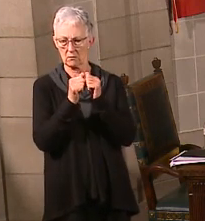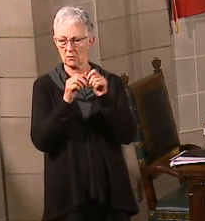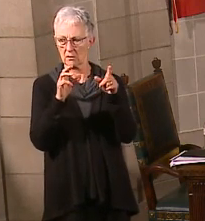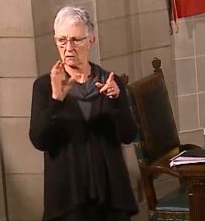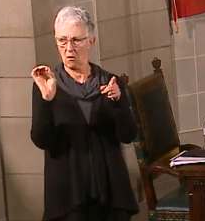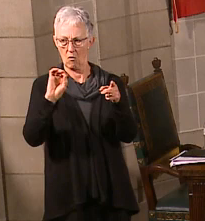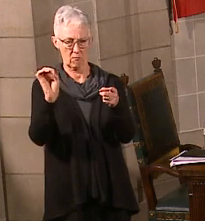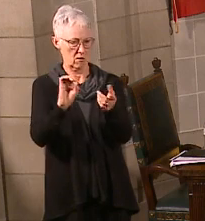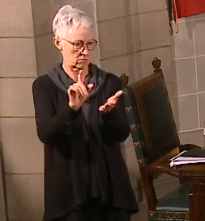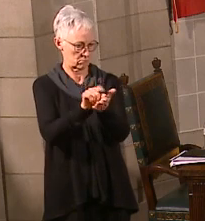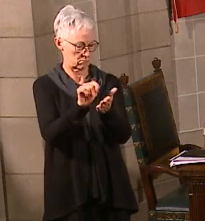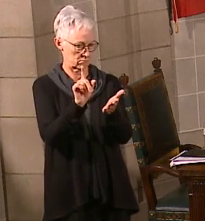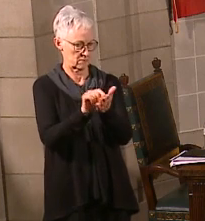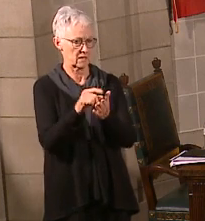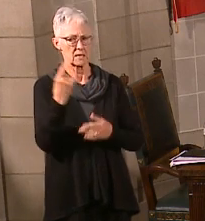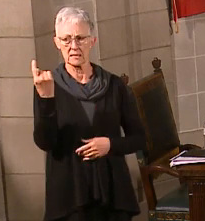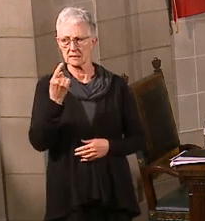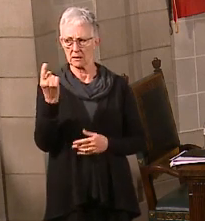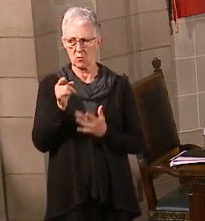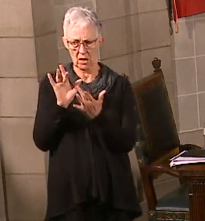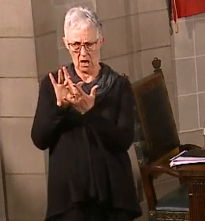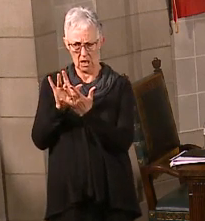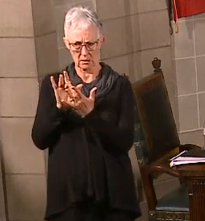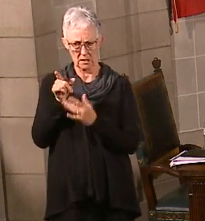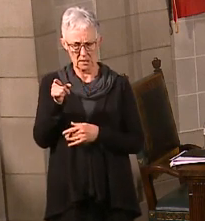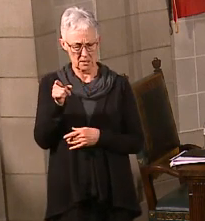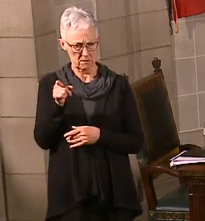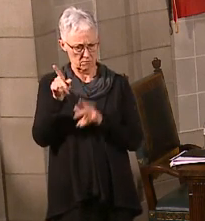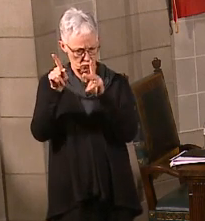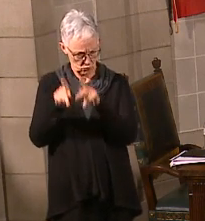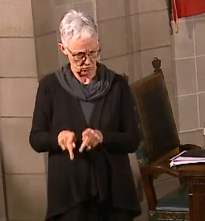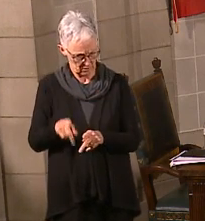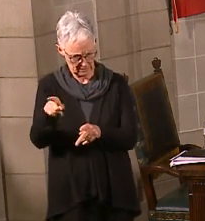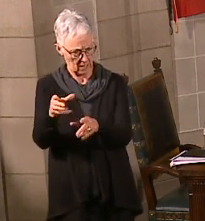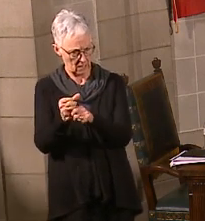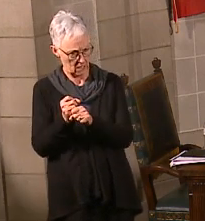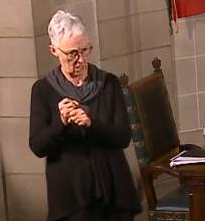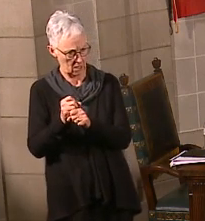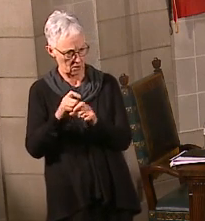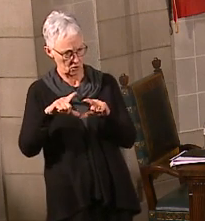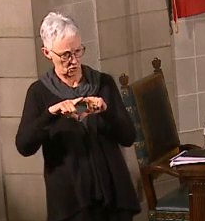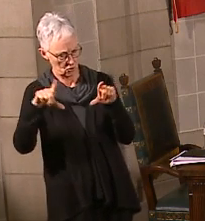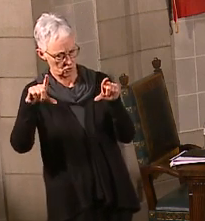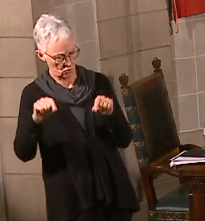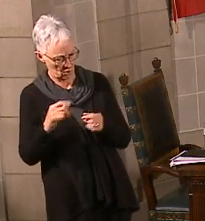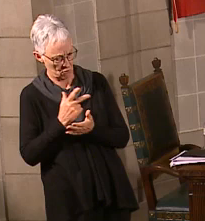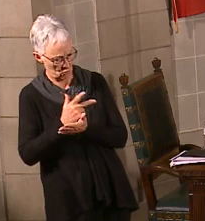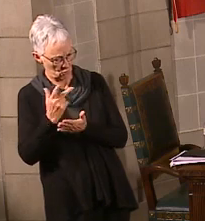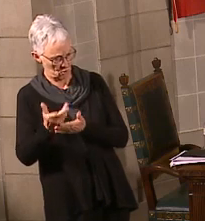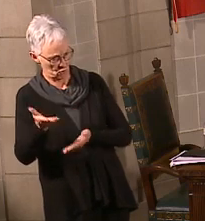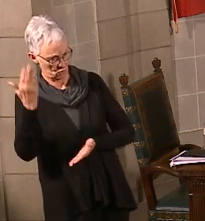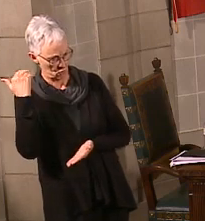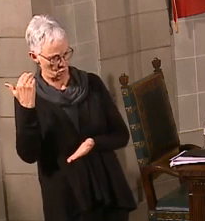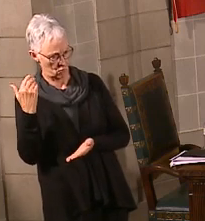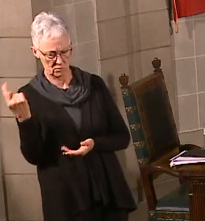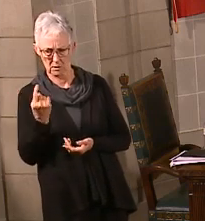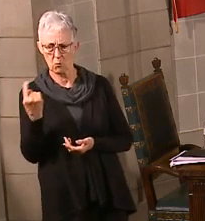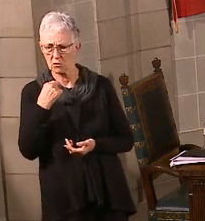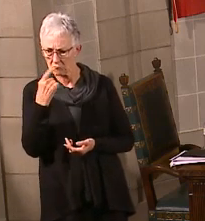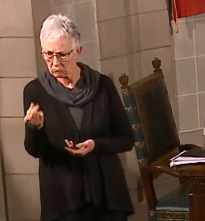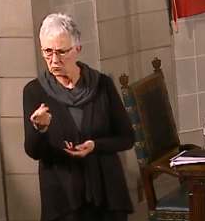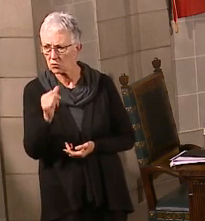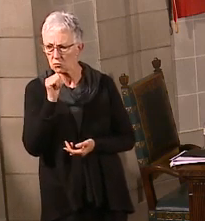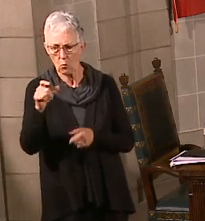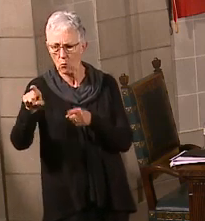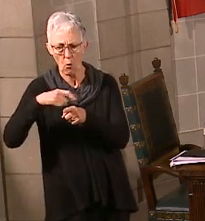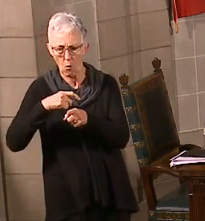contacted them. They'd received a check 3 weeks ago and were told not to call. But right now, they haven't heard back,